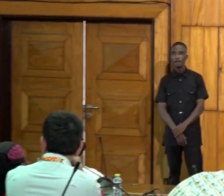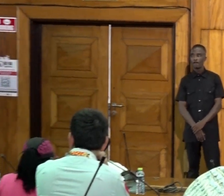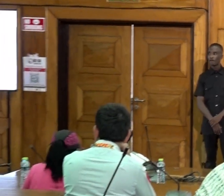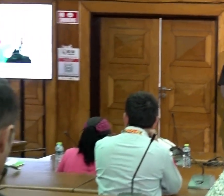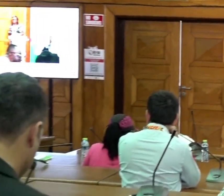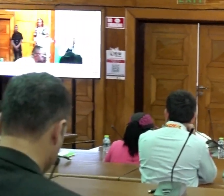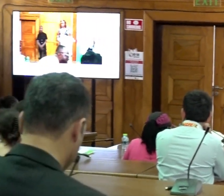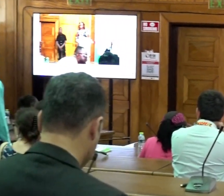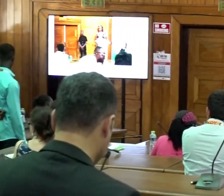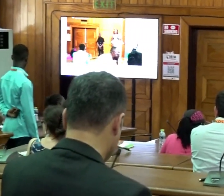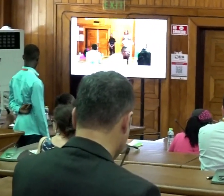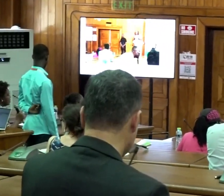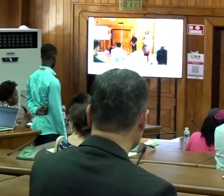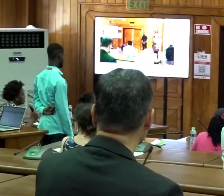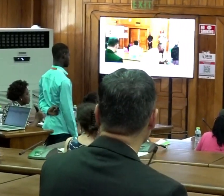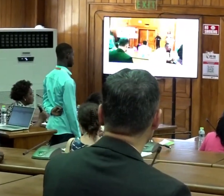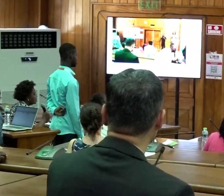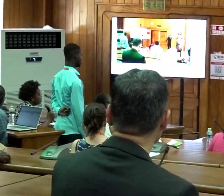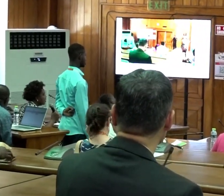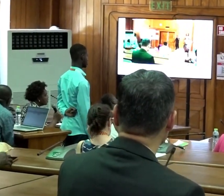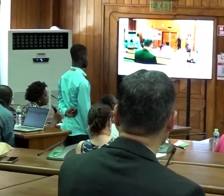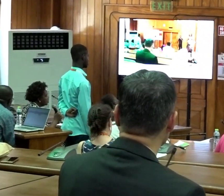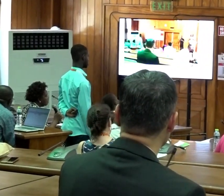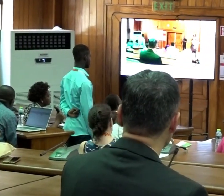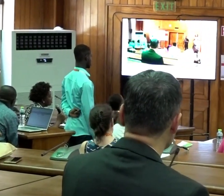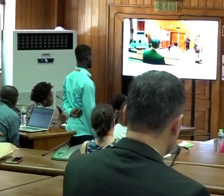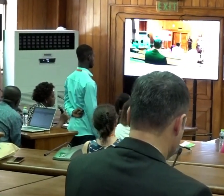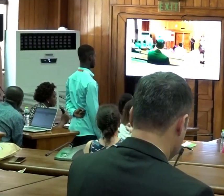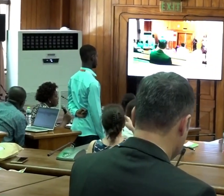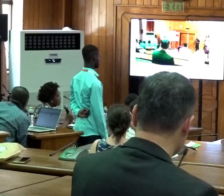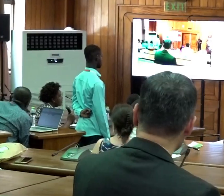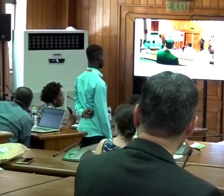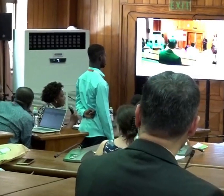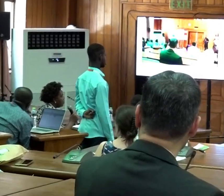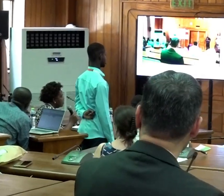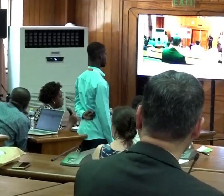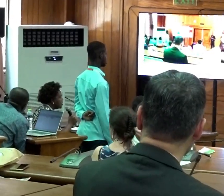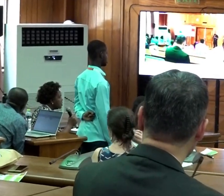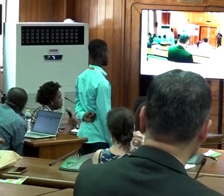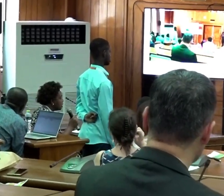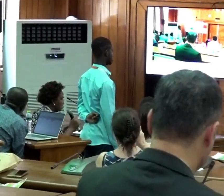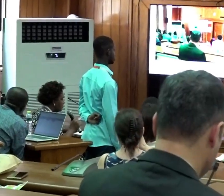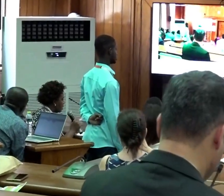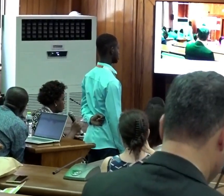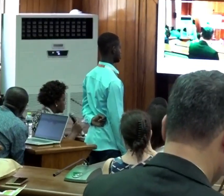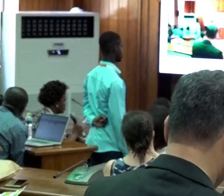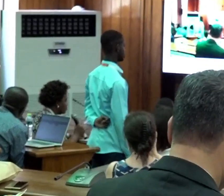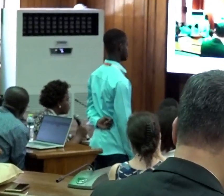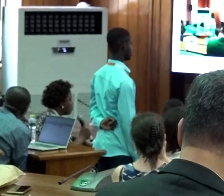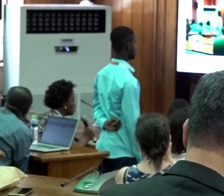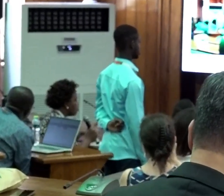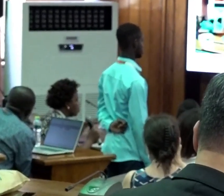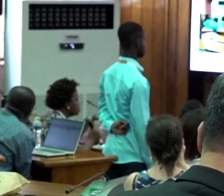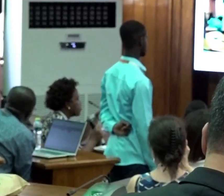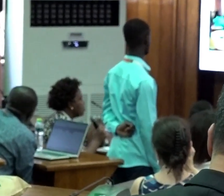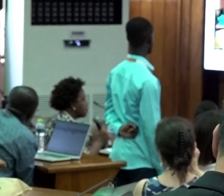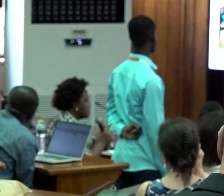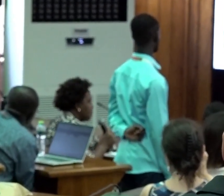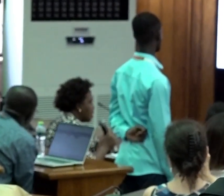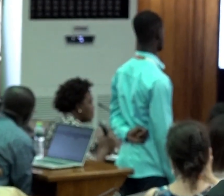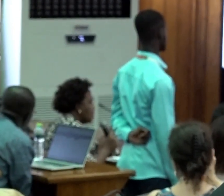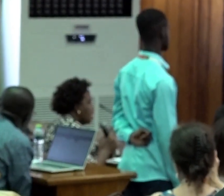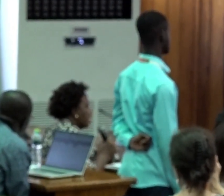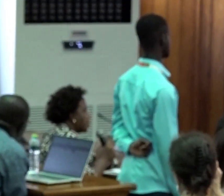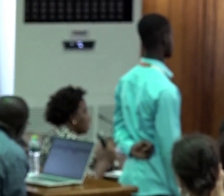Thank you very much, Dr. Friday. My name is Batsi Makonike Chikunya. I'm from Zimbabwe. My question is really around the follow-up on Primo